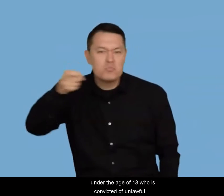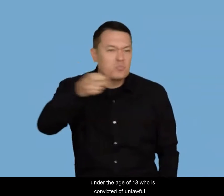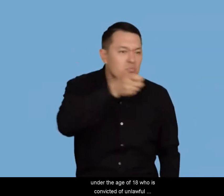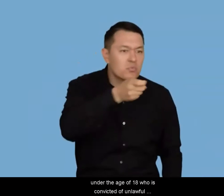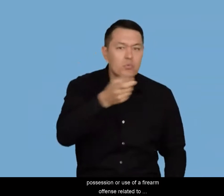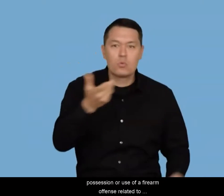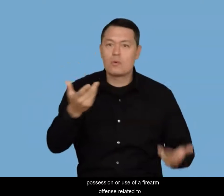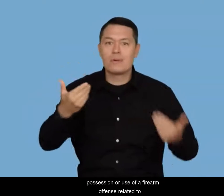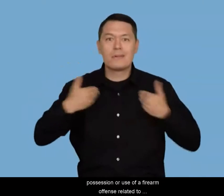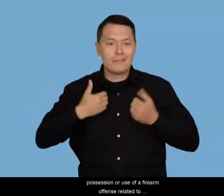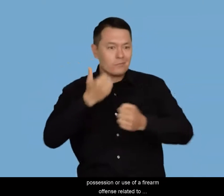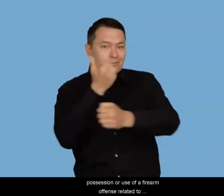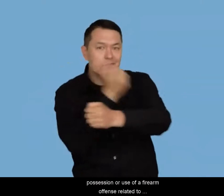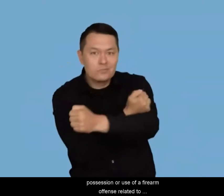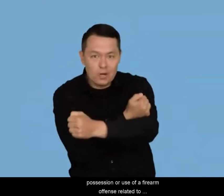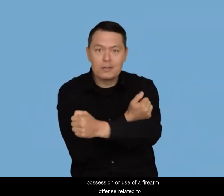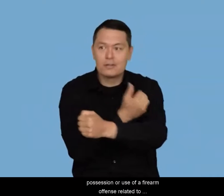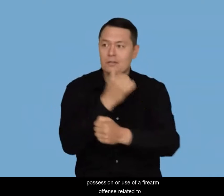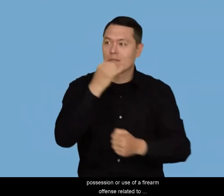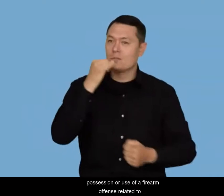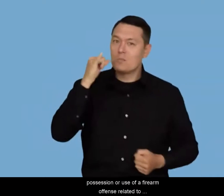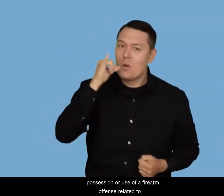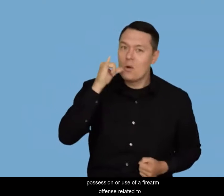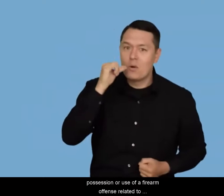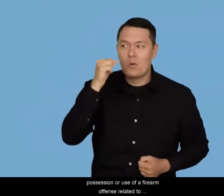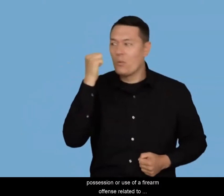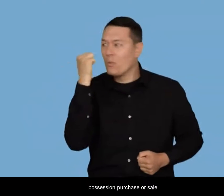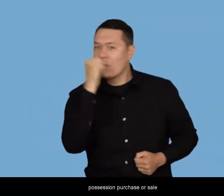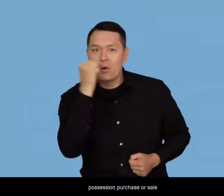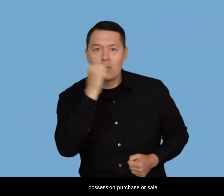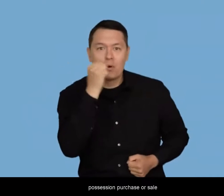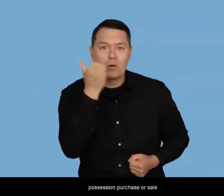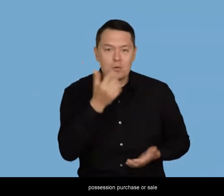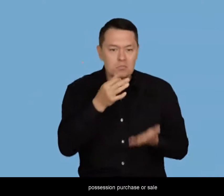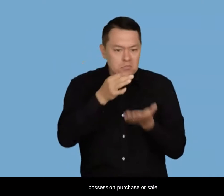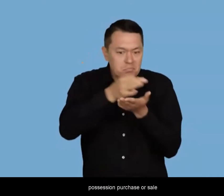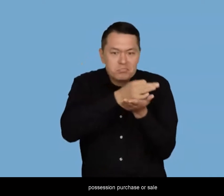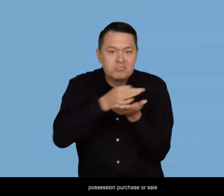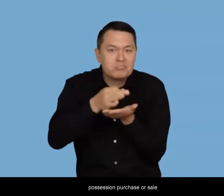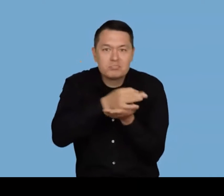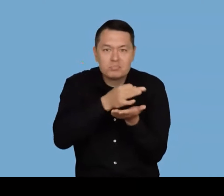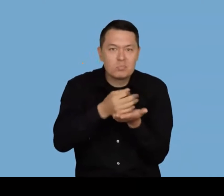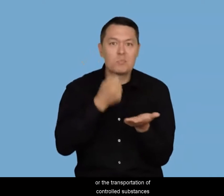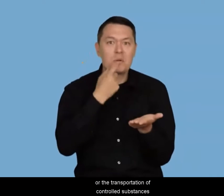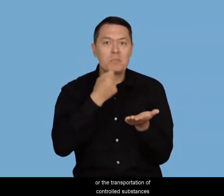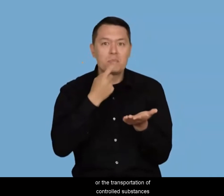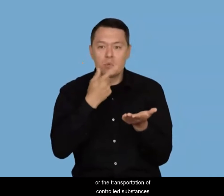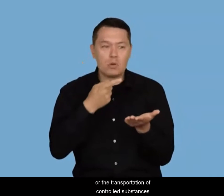unlawful possession or use of a firearm, offense related to possession, purchase, or sale, or the